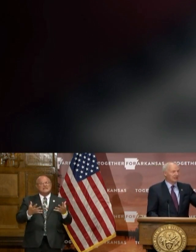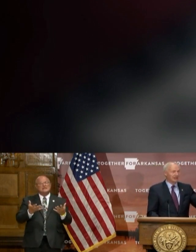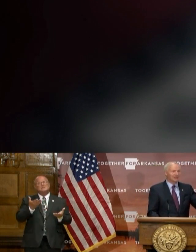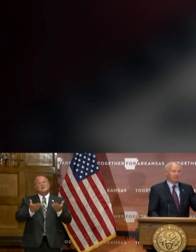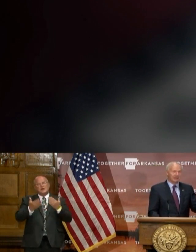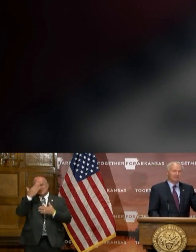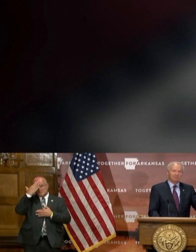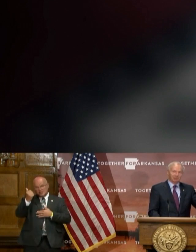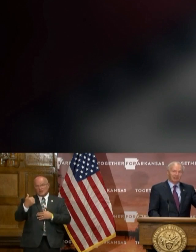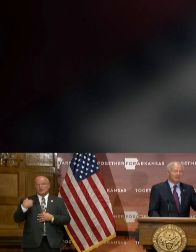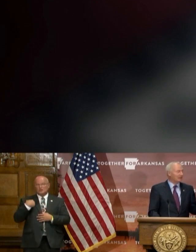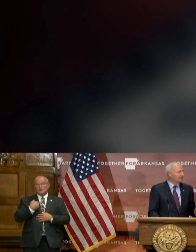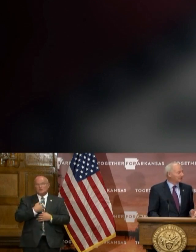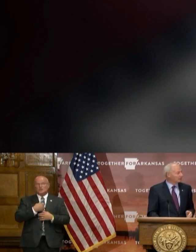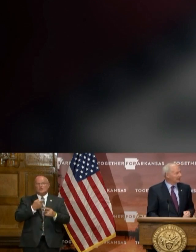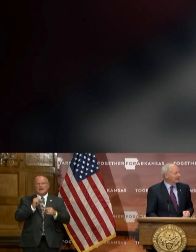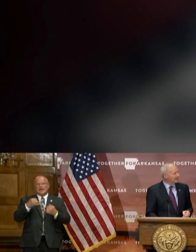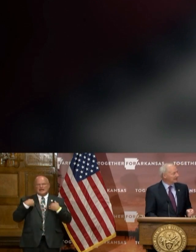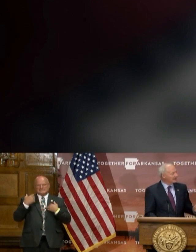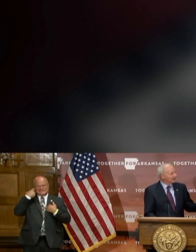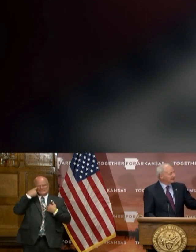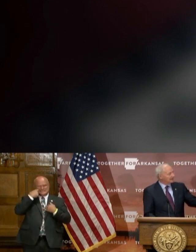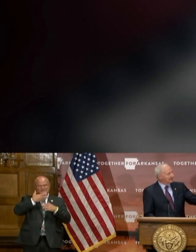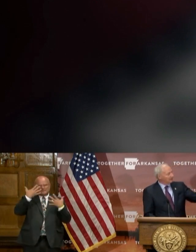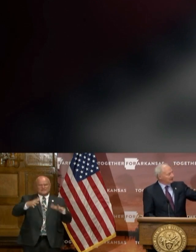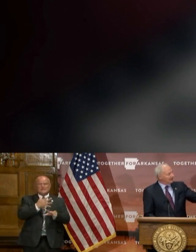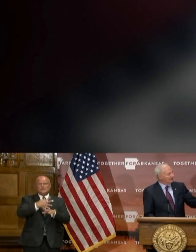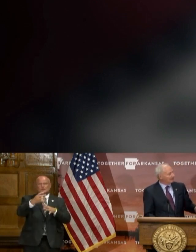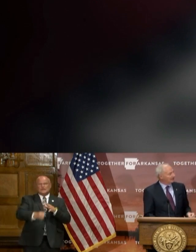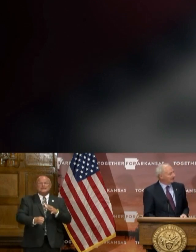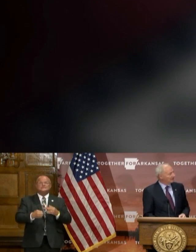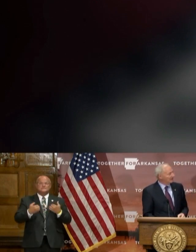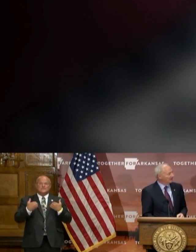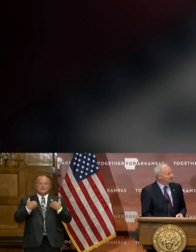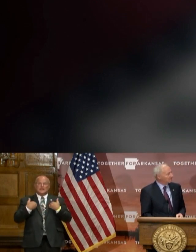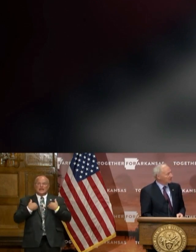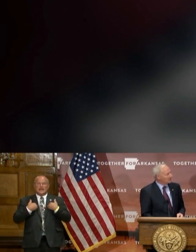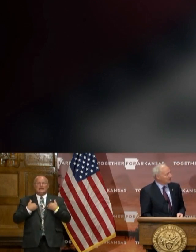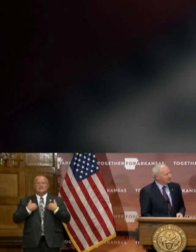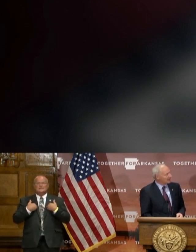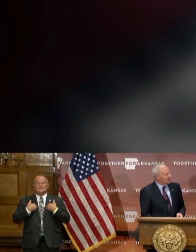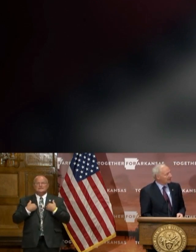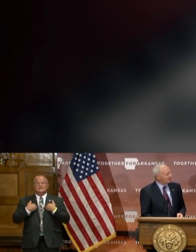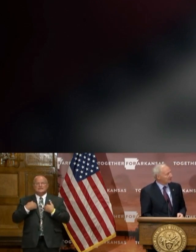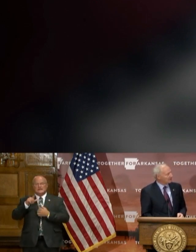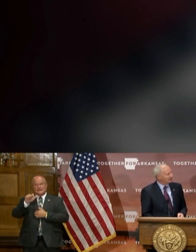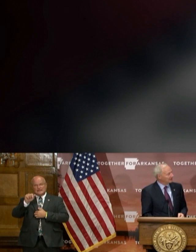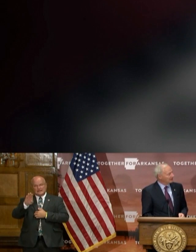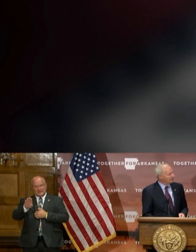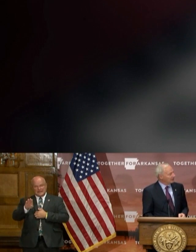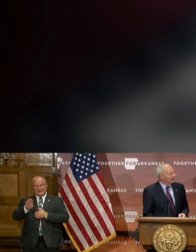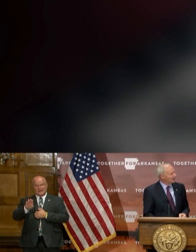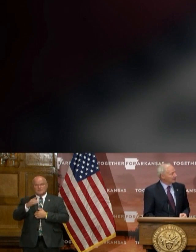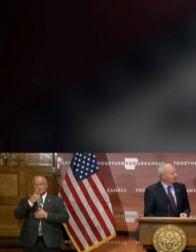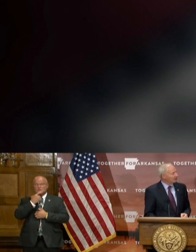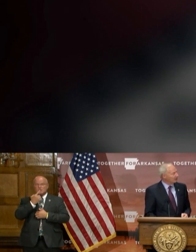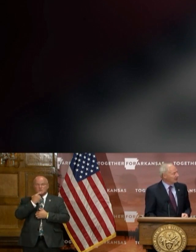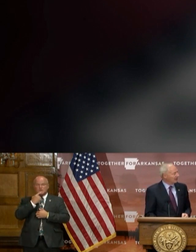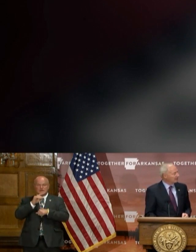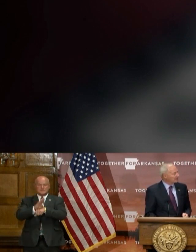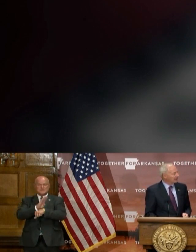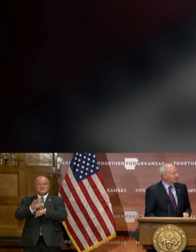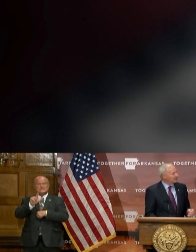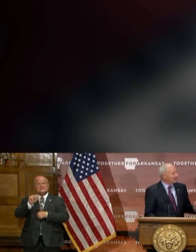perhaps because we were coming off of the weekend. We have our lab in the red, our